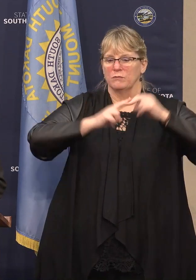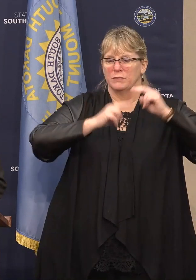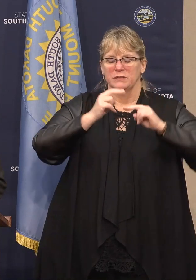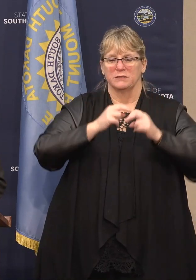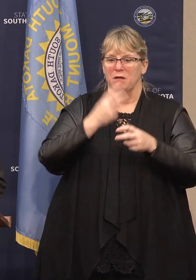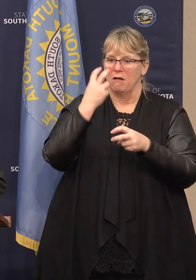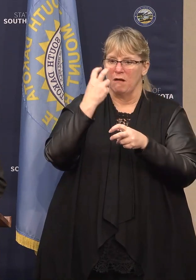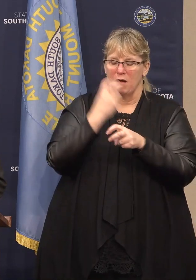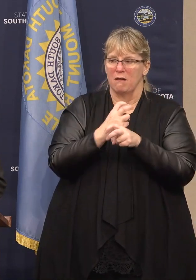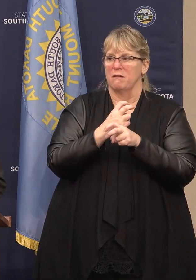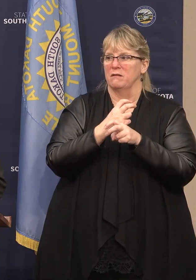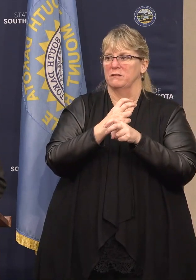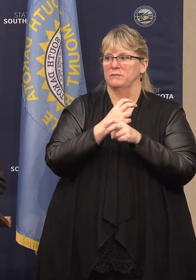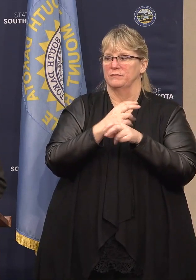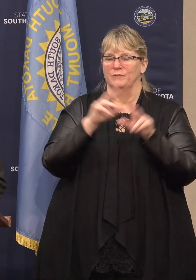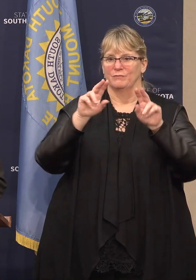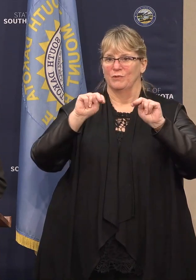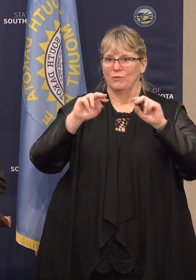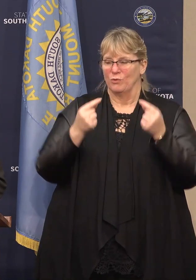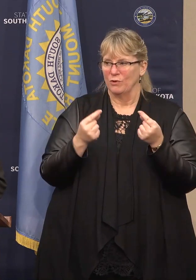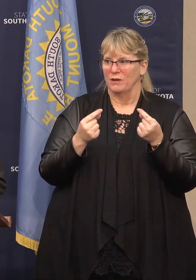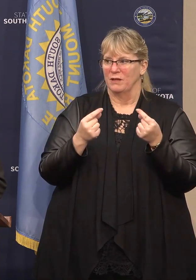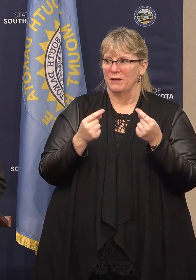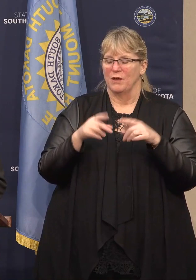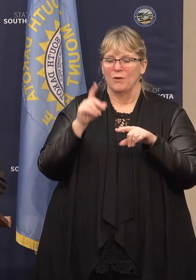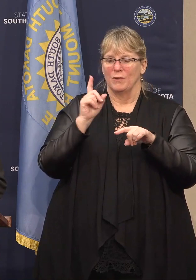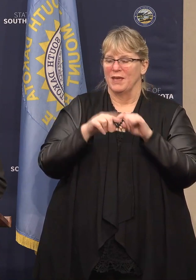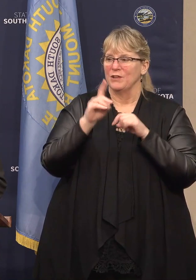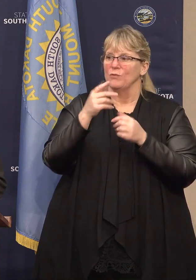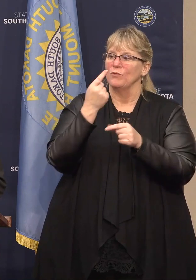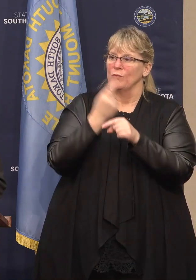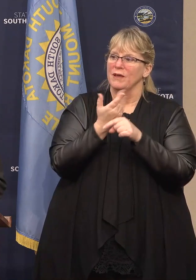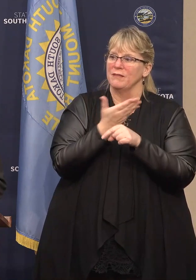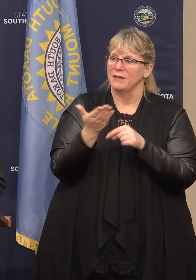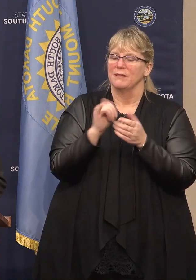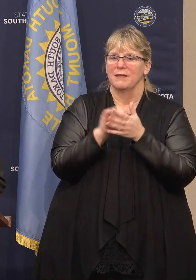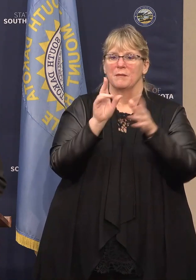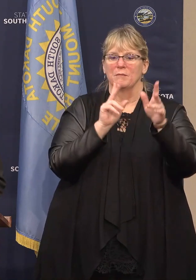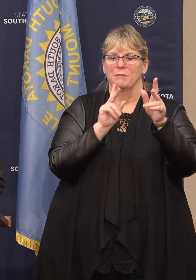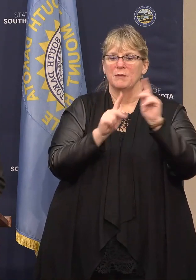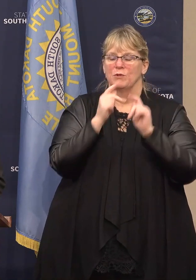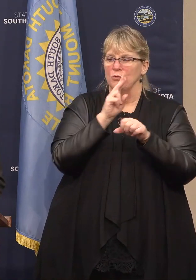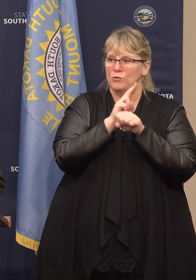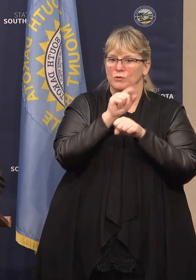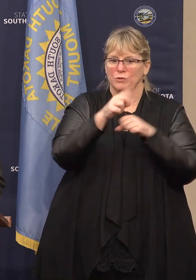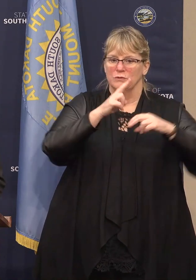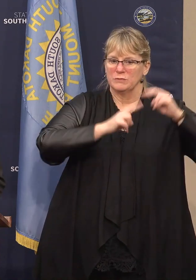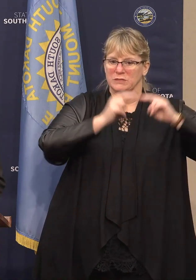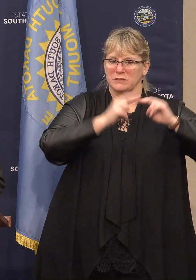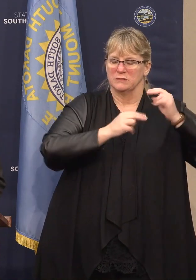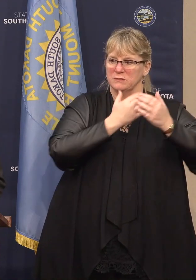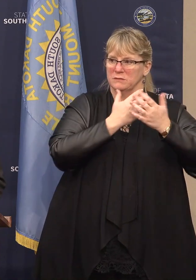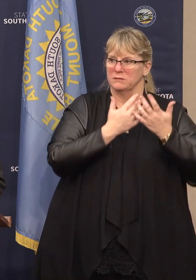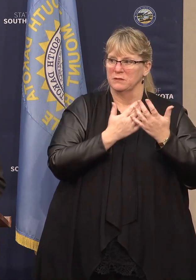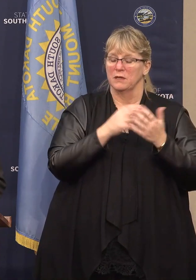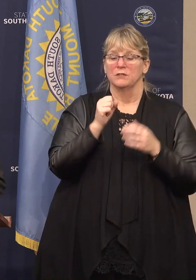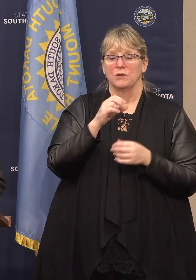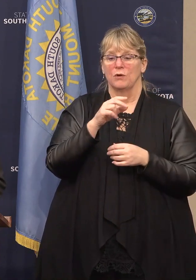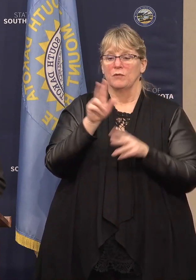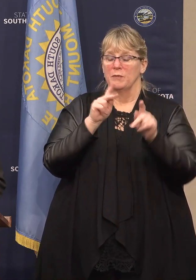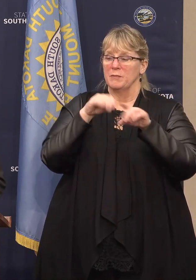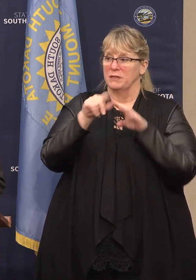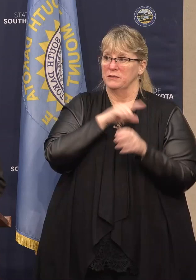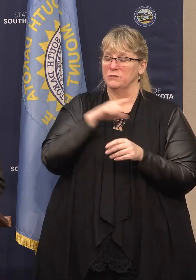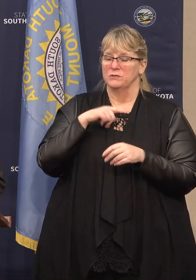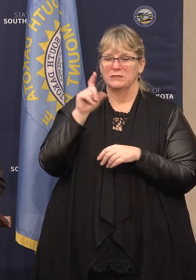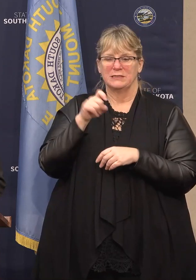shape and falling down, and it limits our ability to do the right thing by the people that utilize those facilities. So the legislators need to consider those